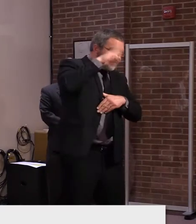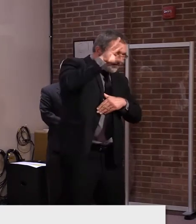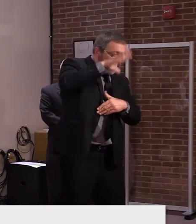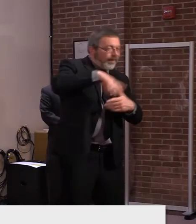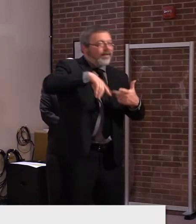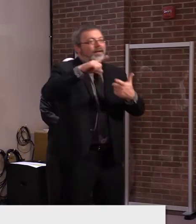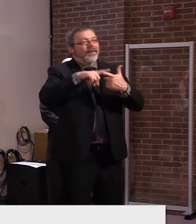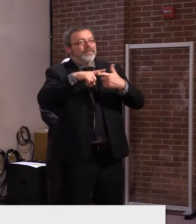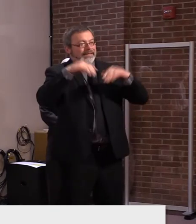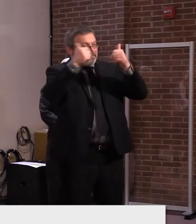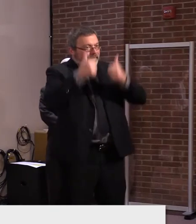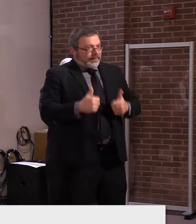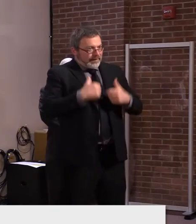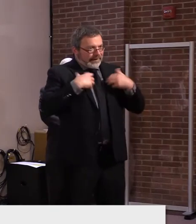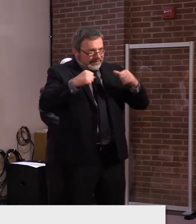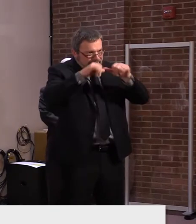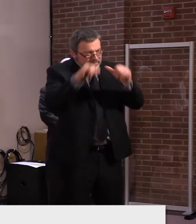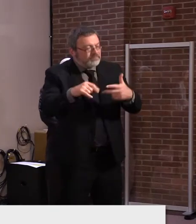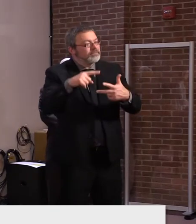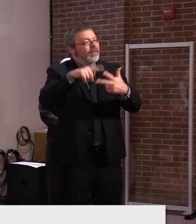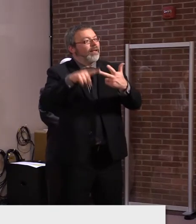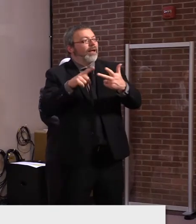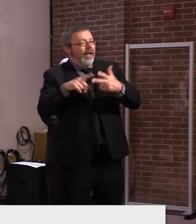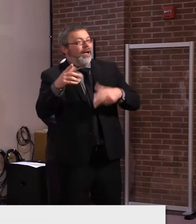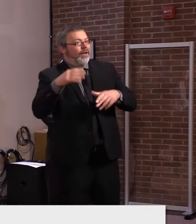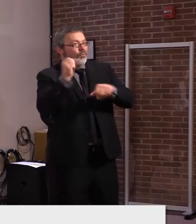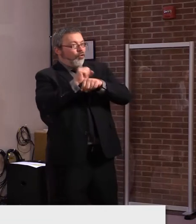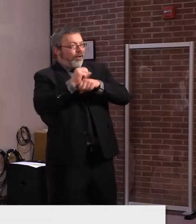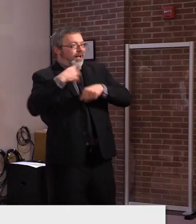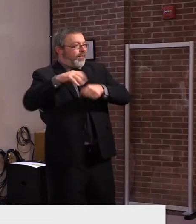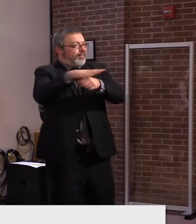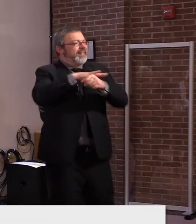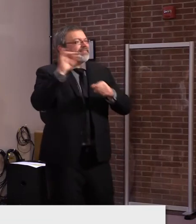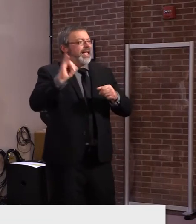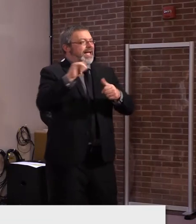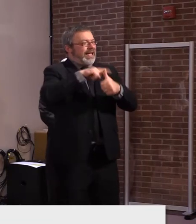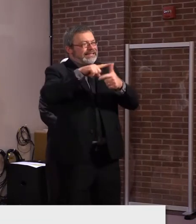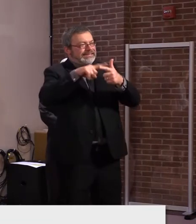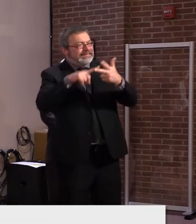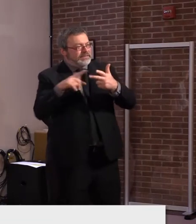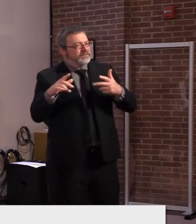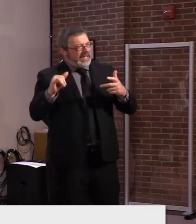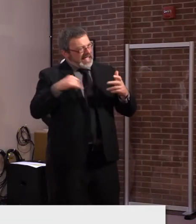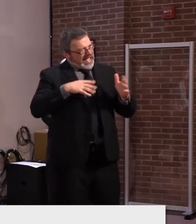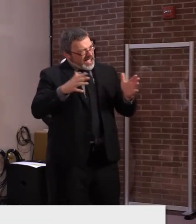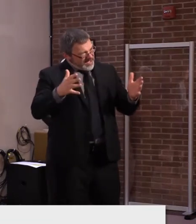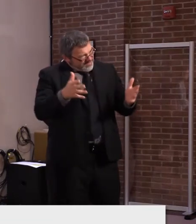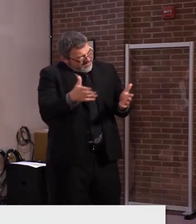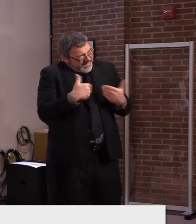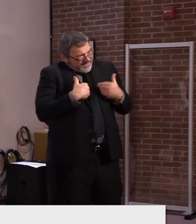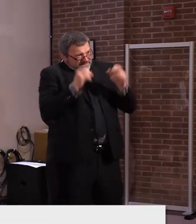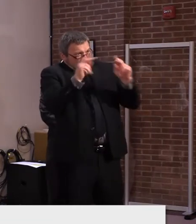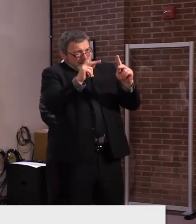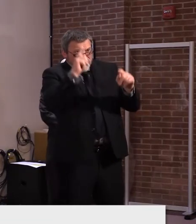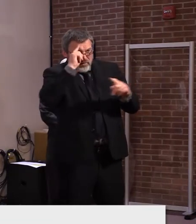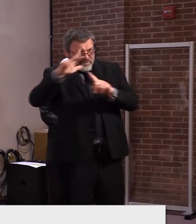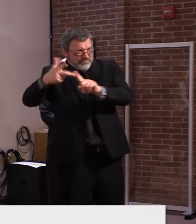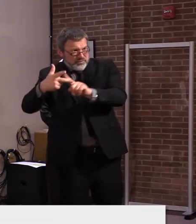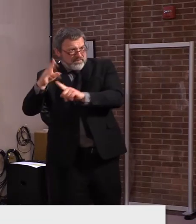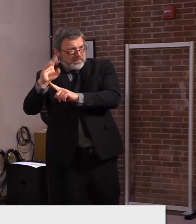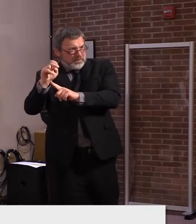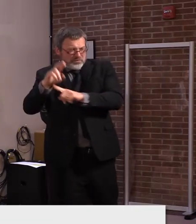over time, I do encourage people to take advantage of the opportunity to get that extra boost of